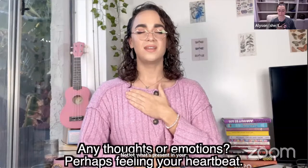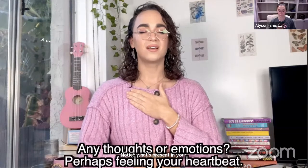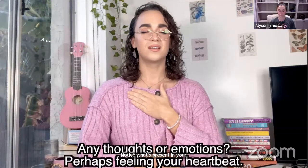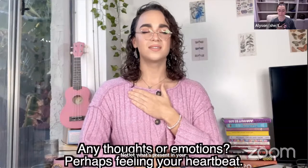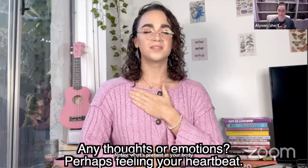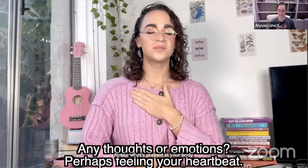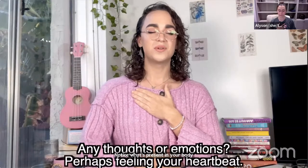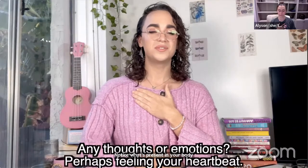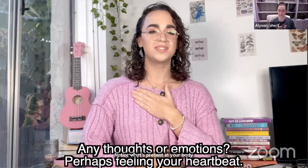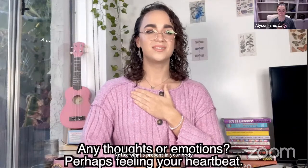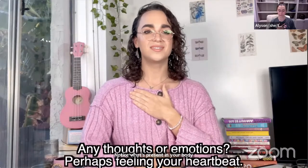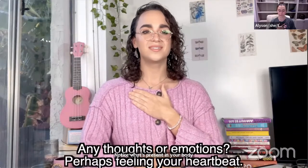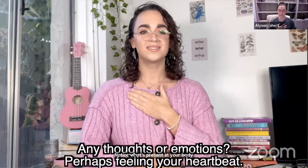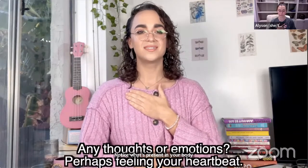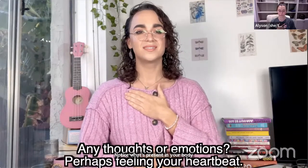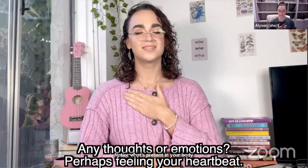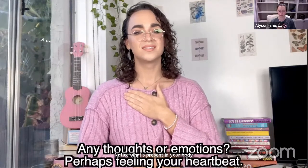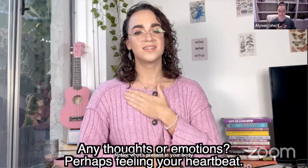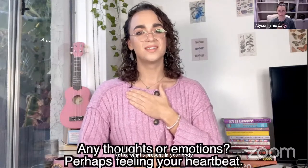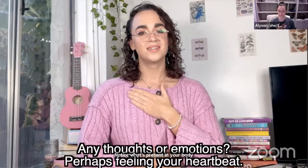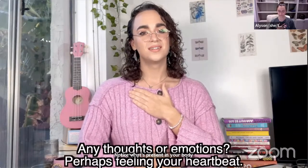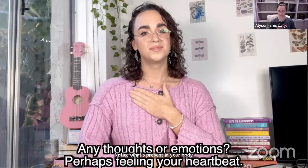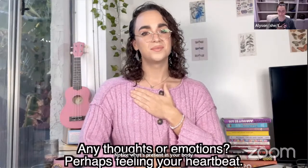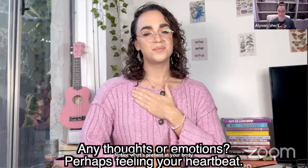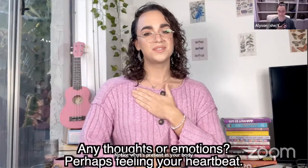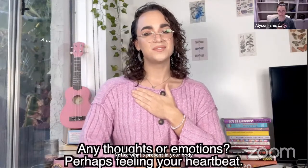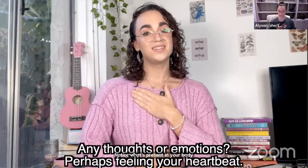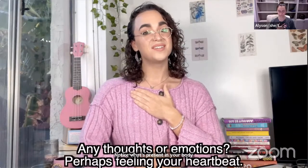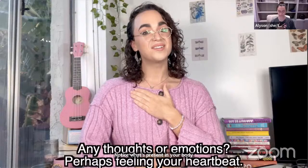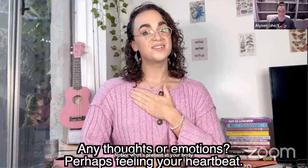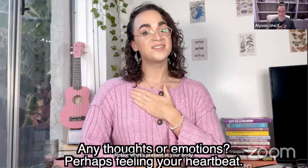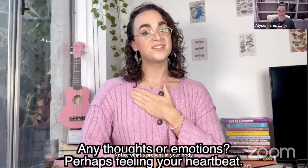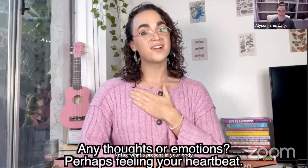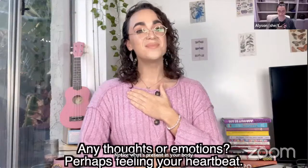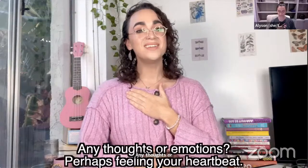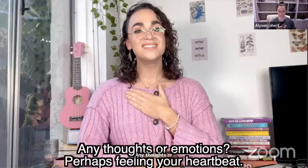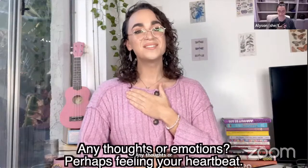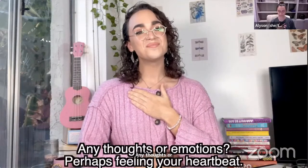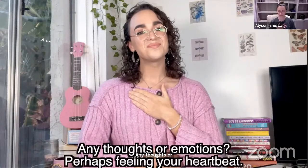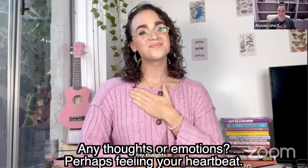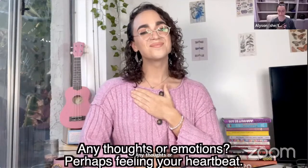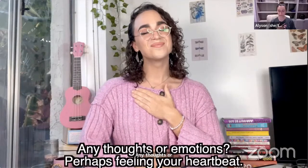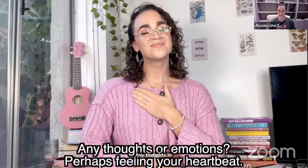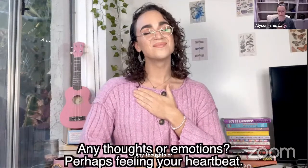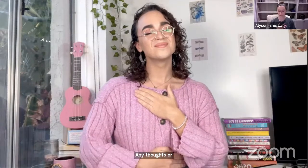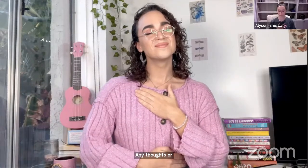Any thoughts or emotions? Perhaps feeling your heartbeat.